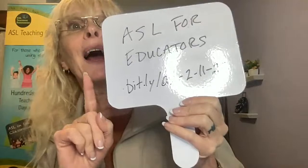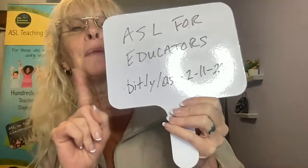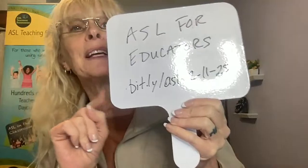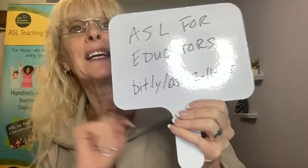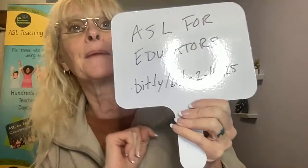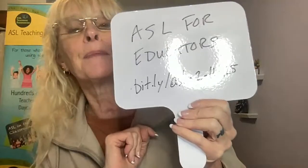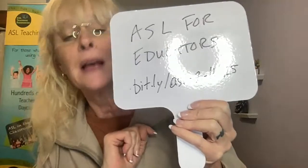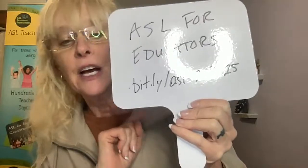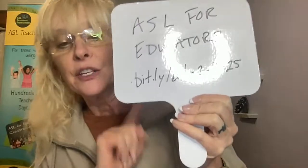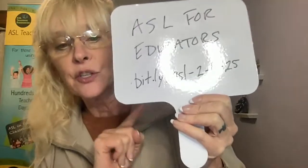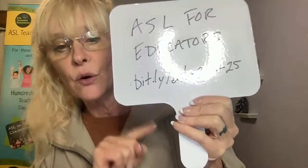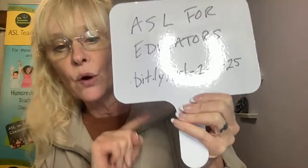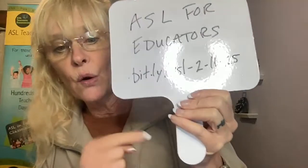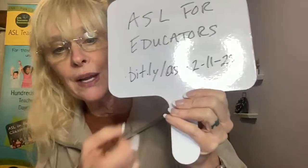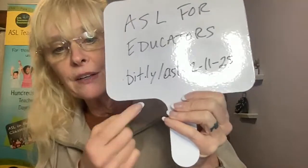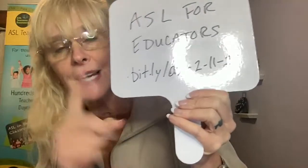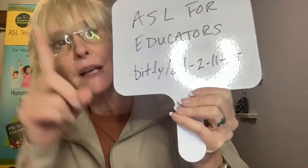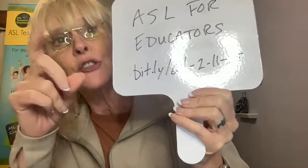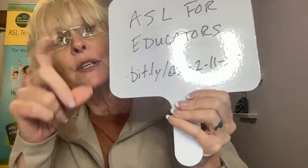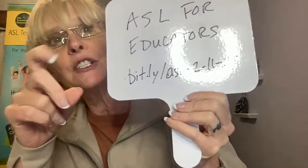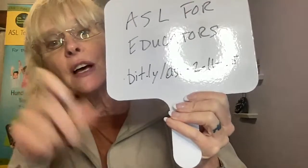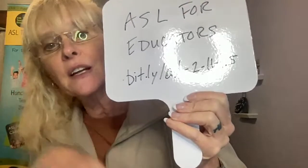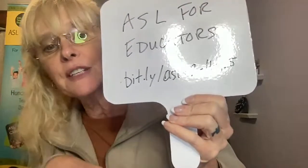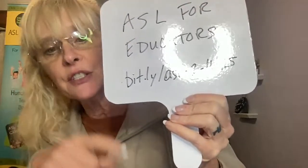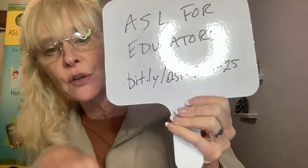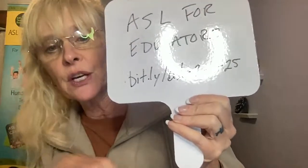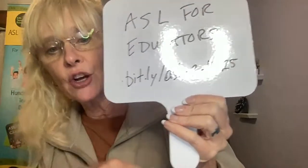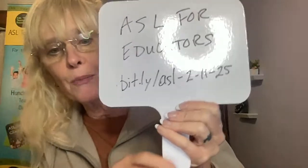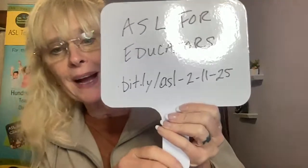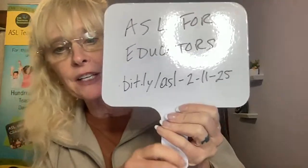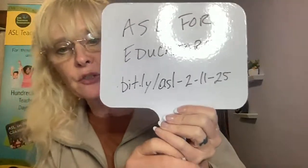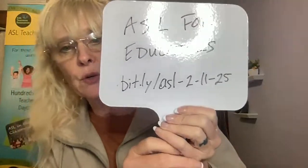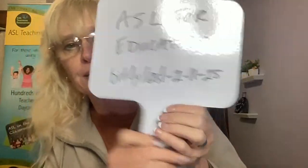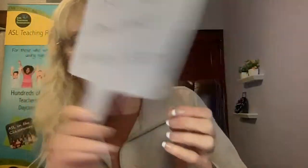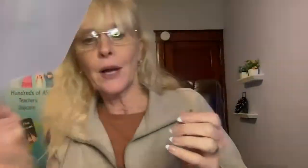happen again. So go here, take a screenshot of it so you can go back and join. Okay.